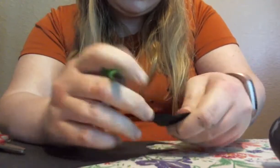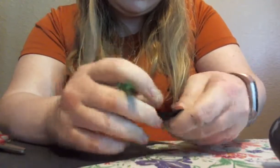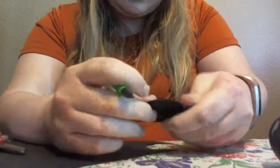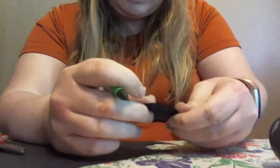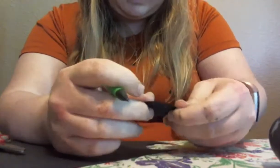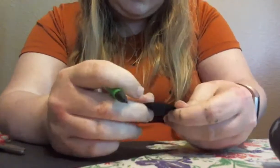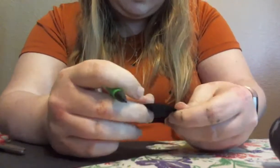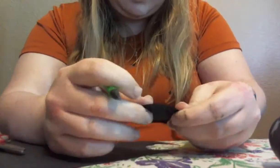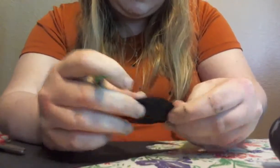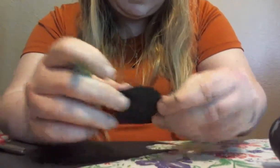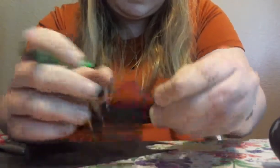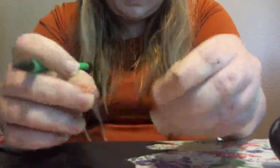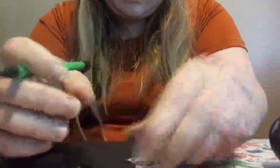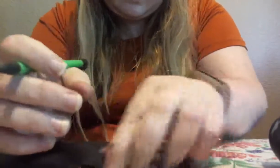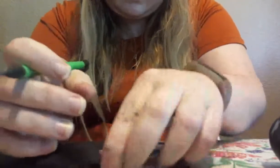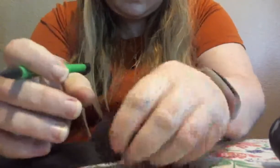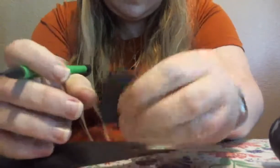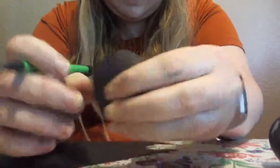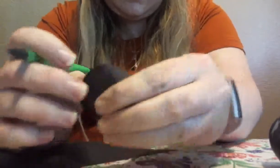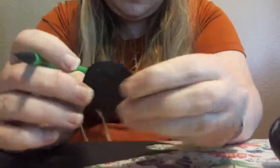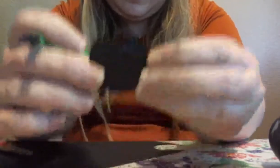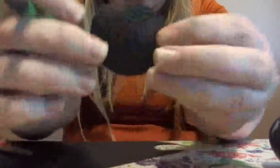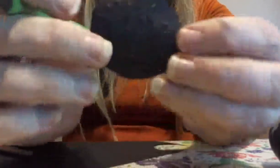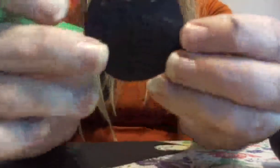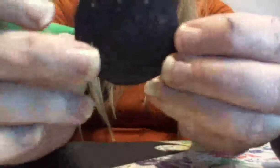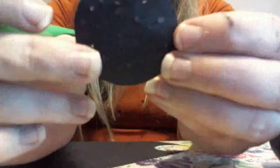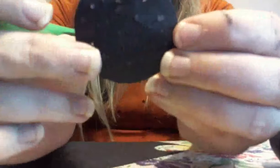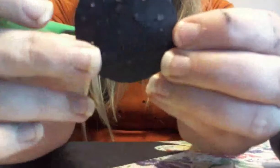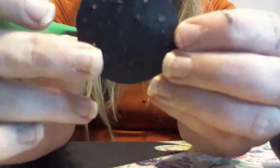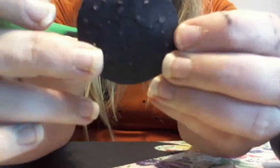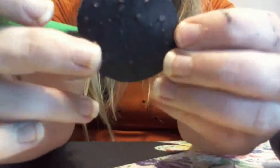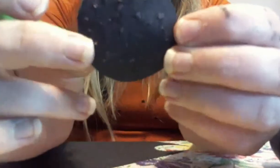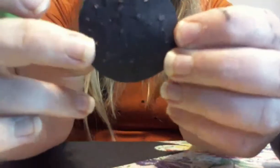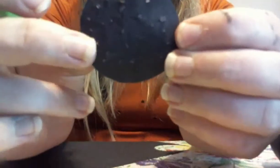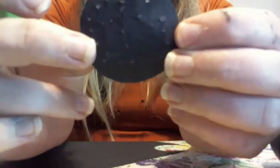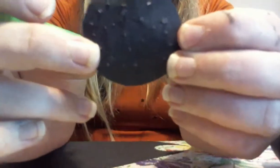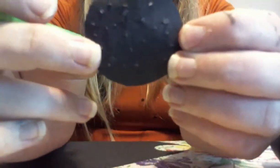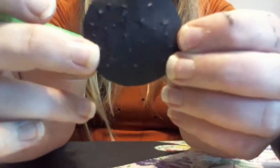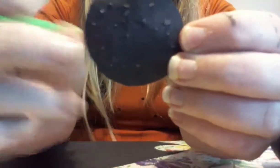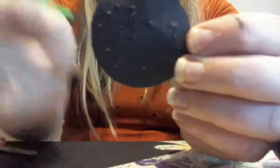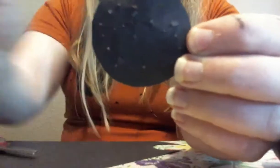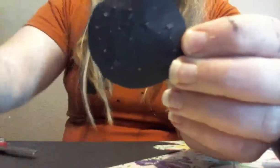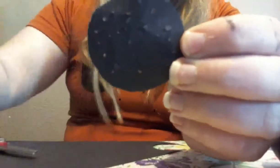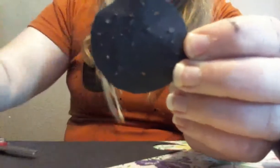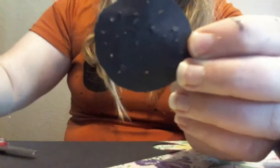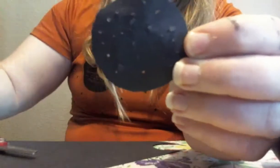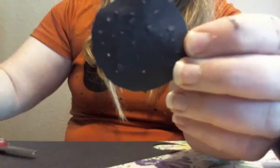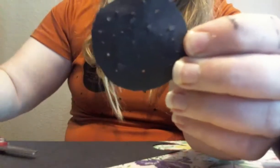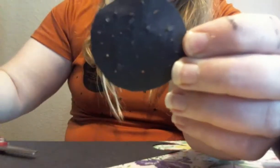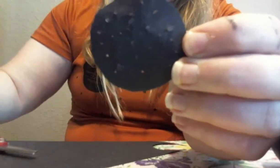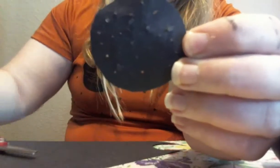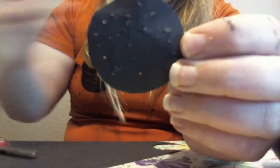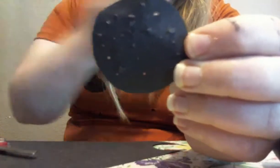Okay, perfect. So as you can see, I have a bunch of different holes, in my paper.